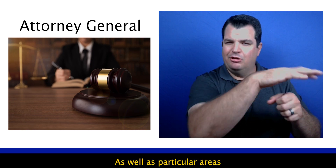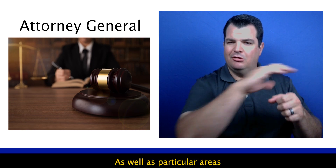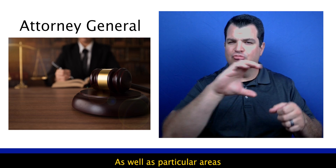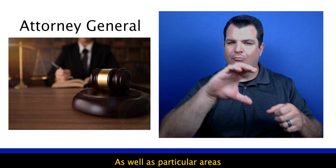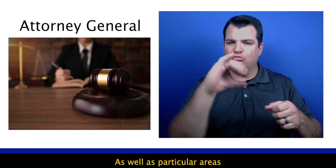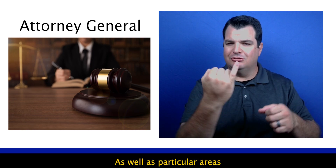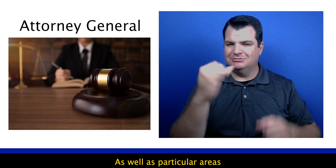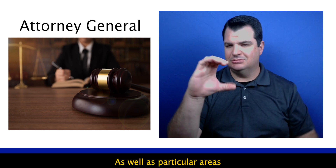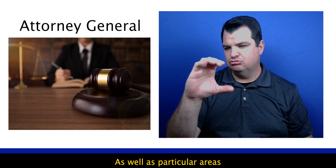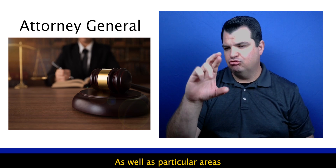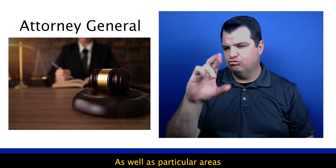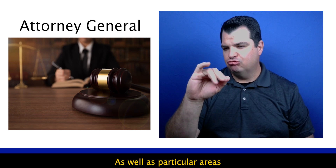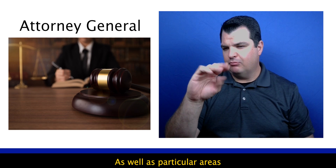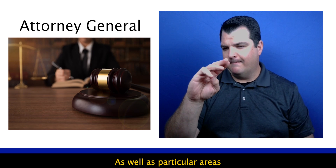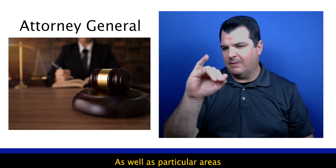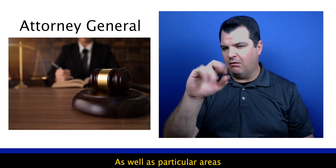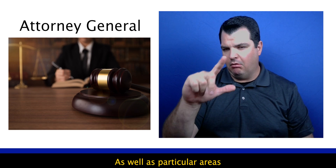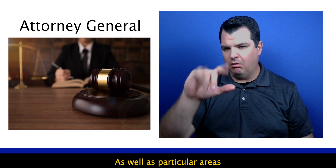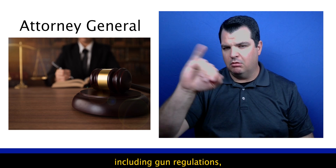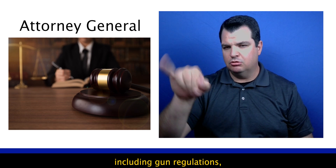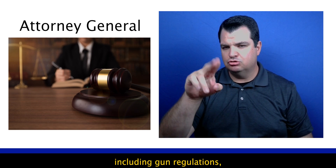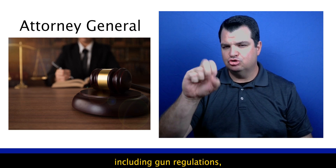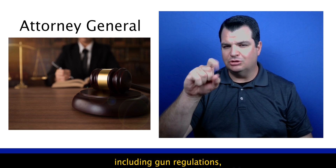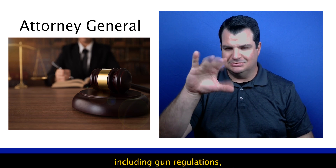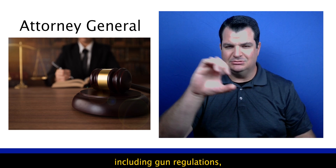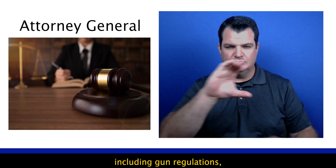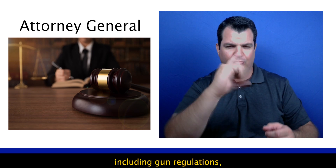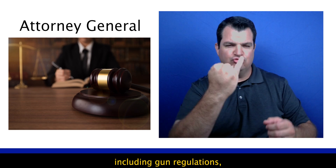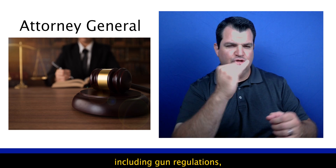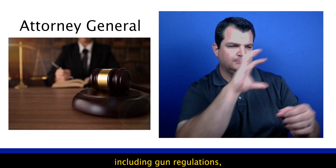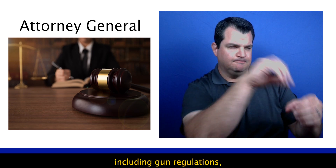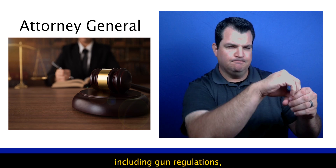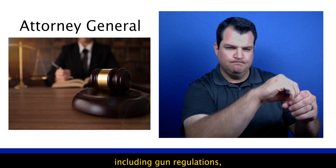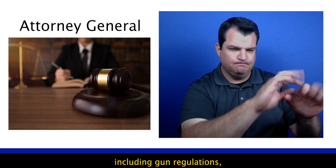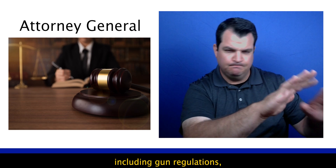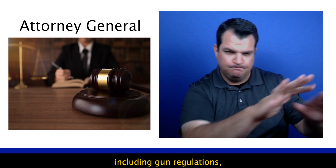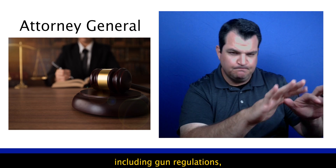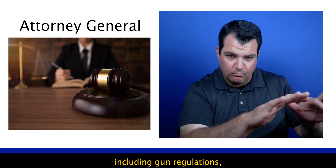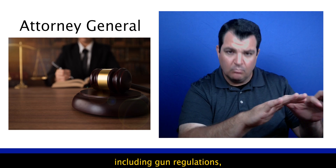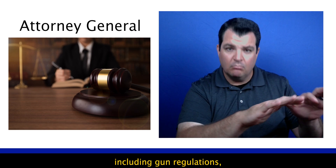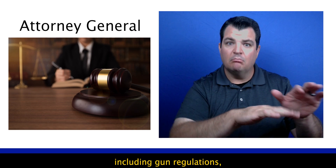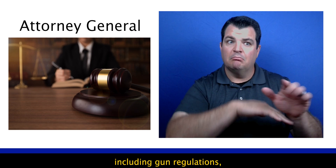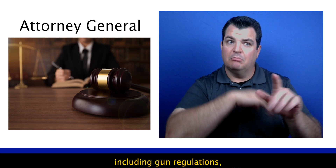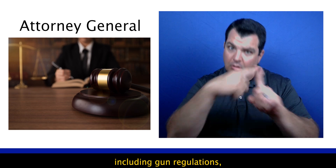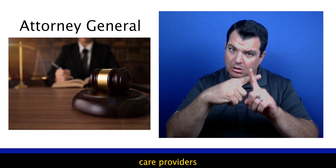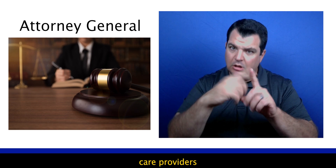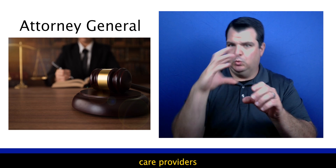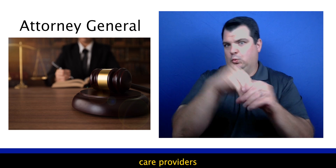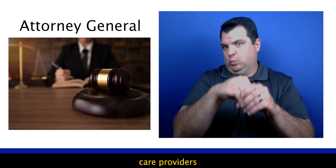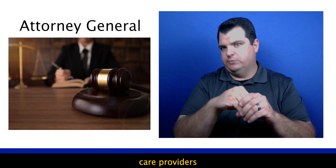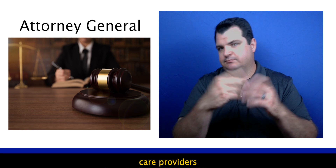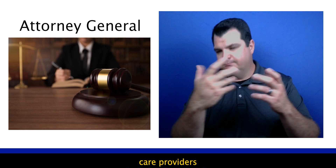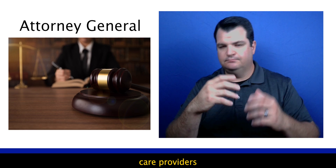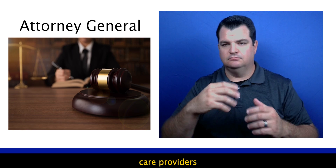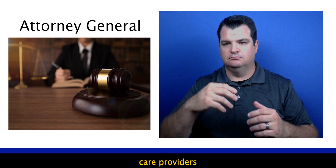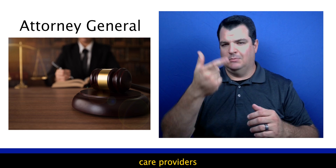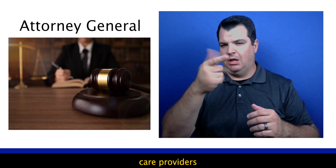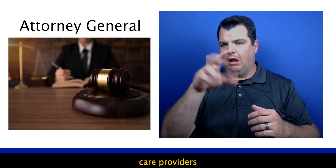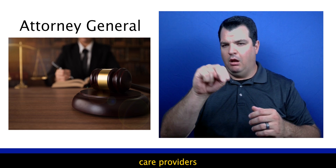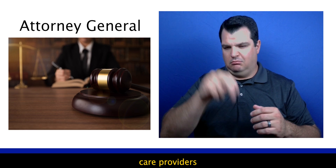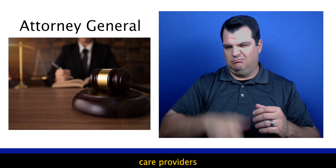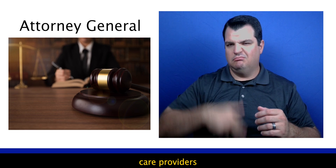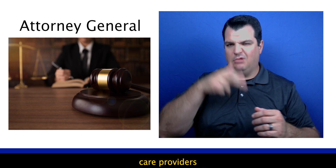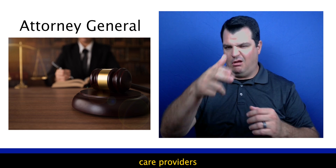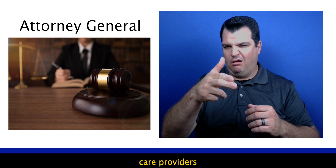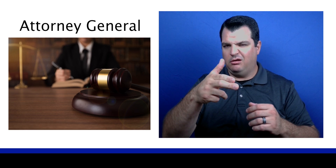As well as particular areas of criminal justice, including gun regulations, computer crimes, and fraud by healthcare providers against the